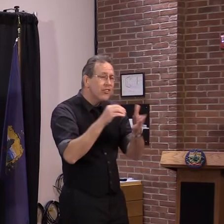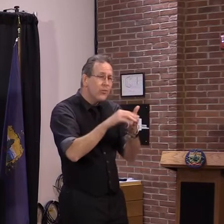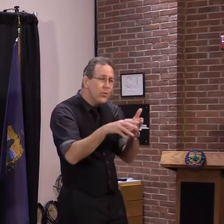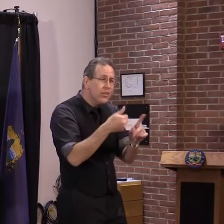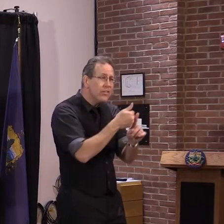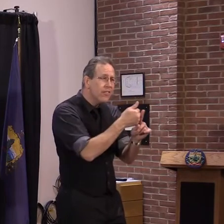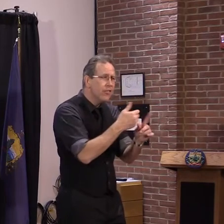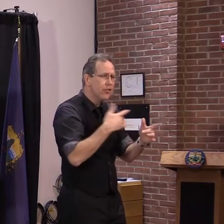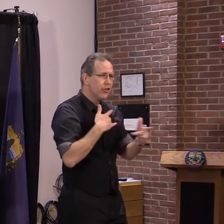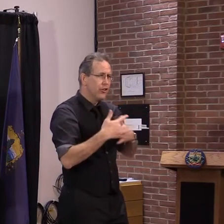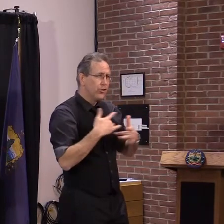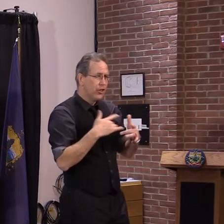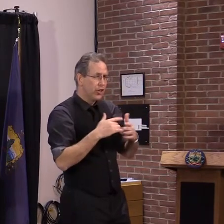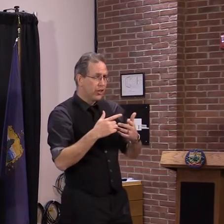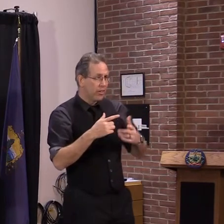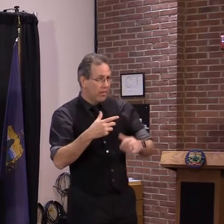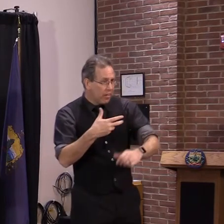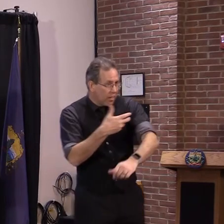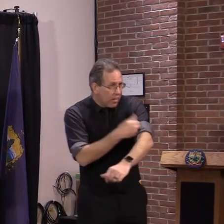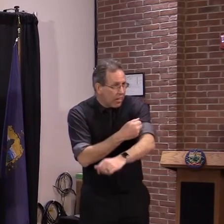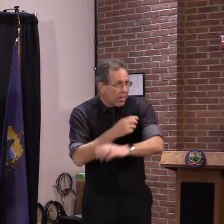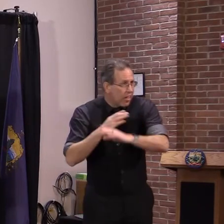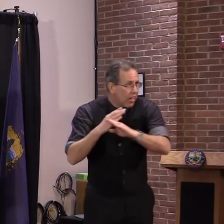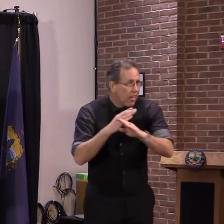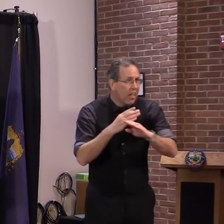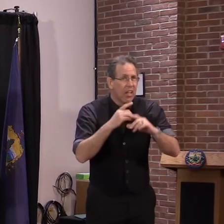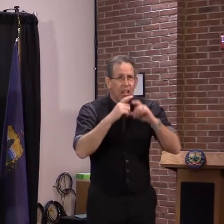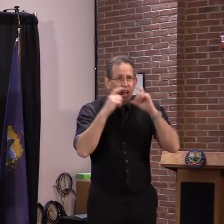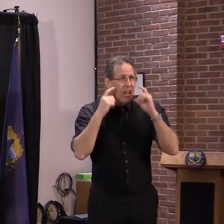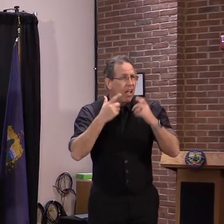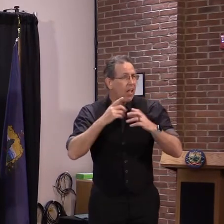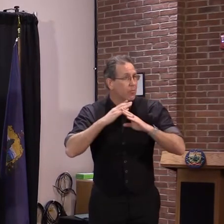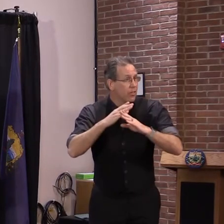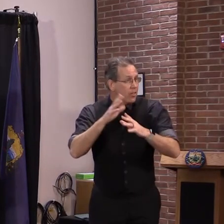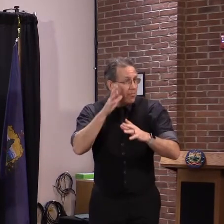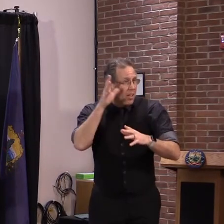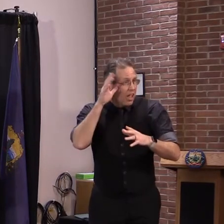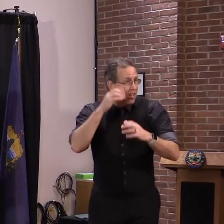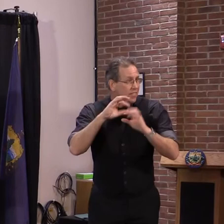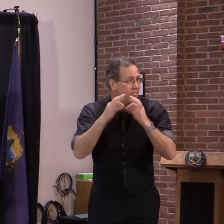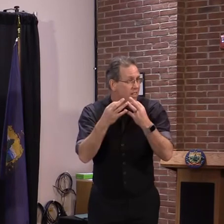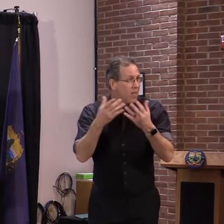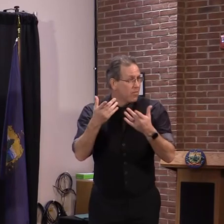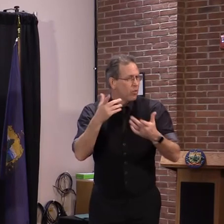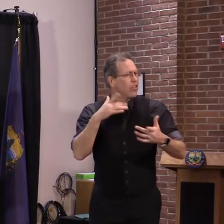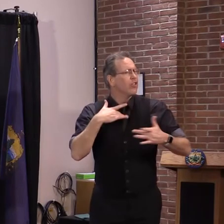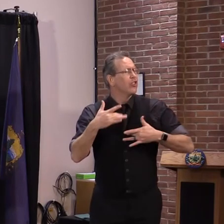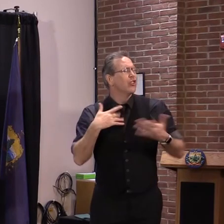or caring for family or loved ones who are at greater risk? Secretary French.